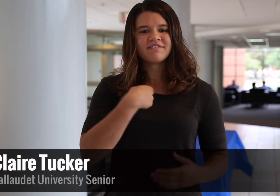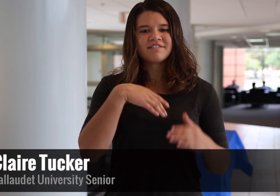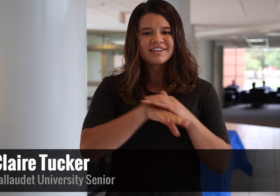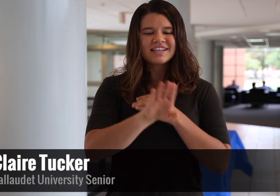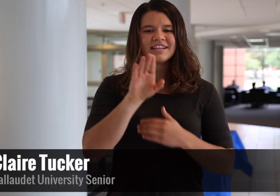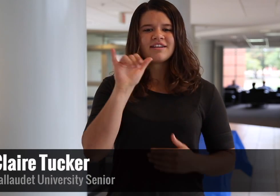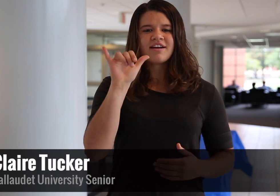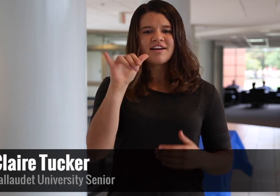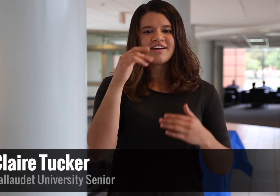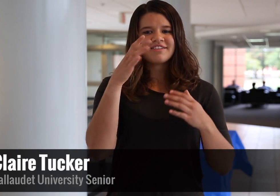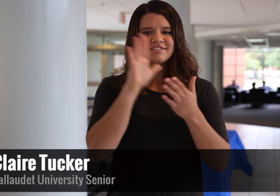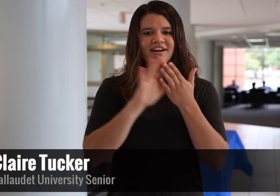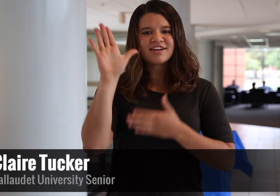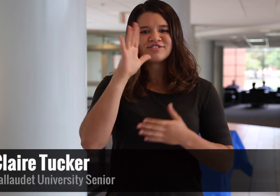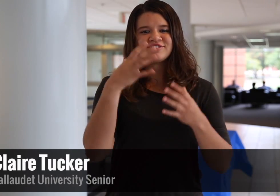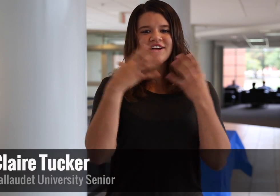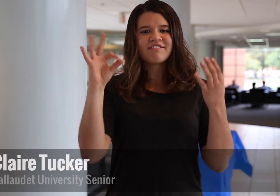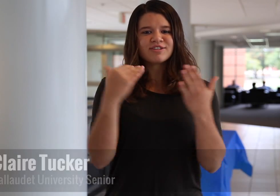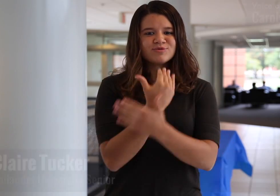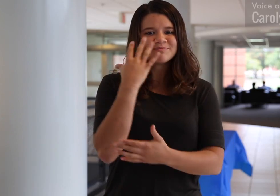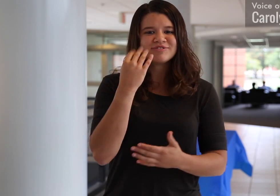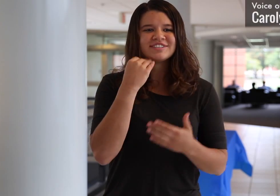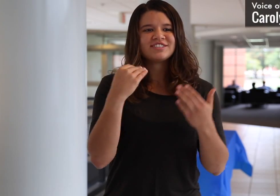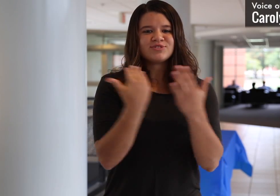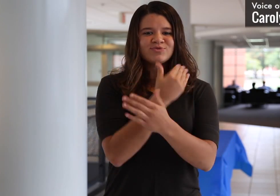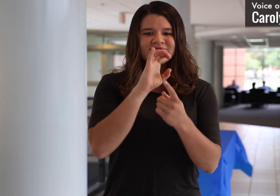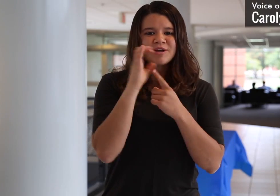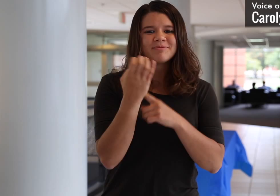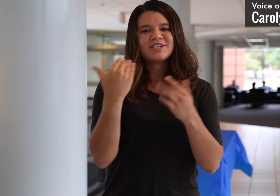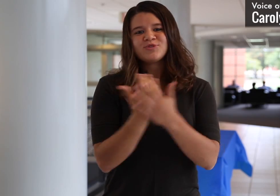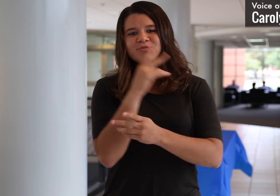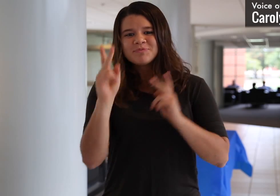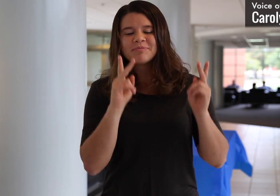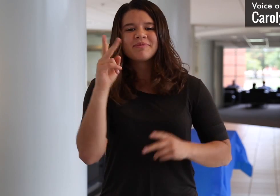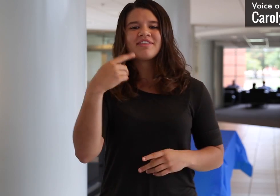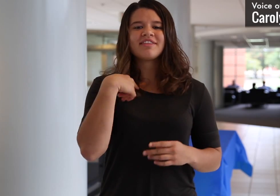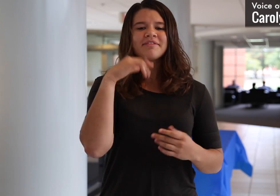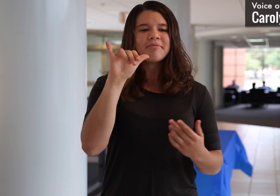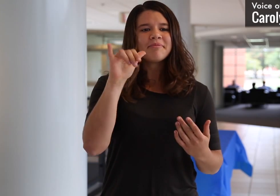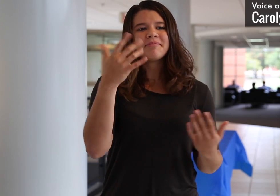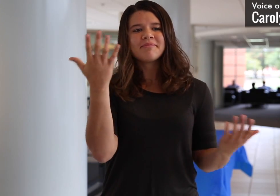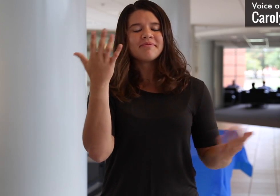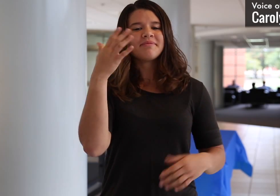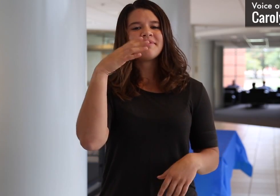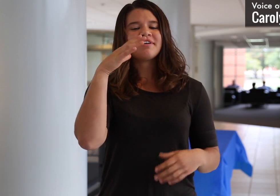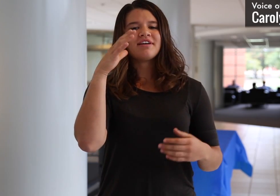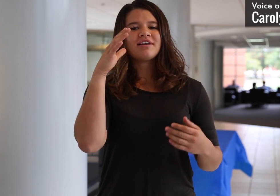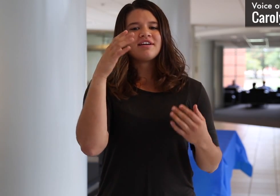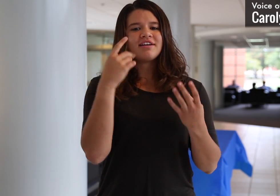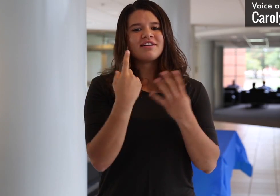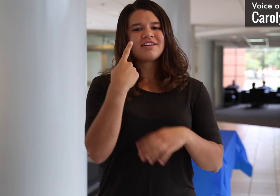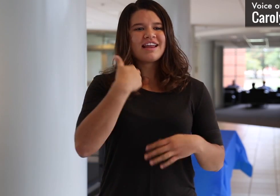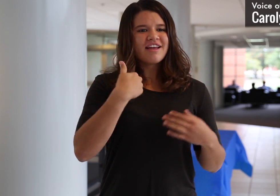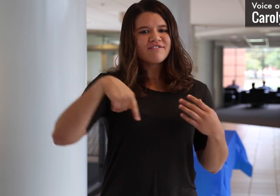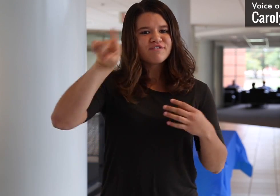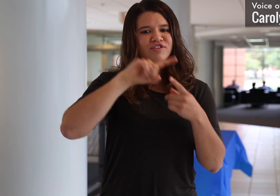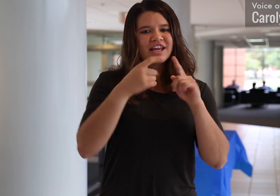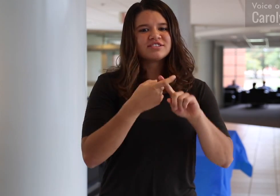Well I know for me when I first came to Gallaudet I had a lot of new experiences being in a new environment meeting lots of new people my first year